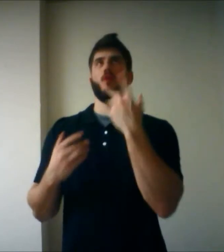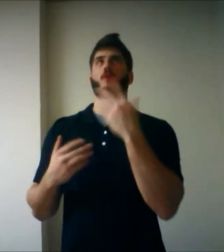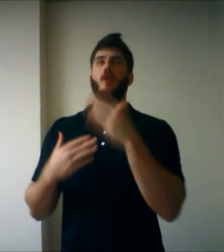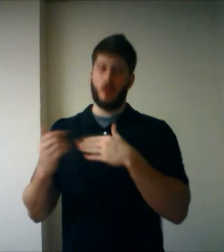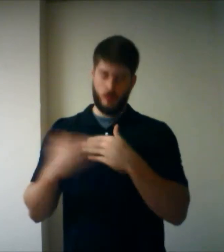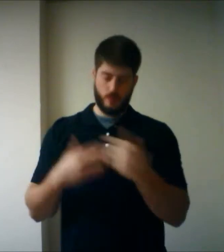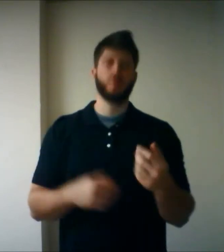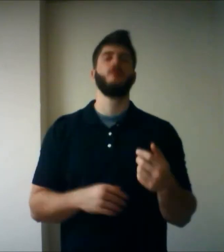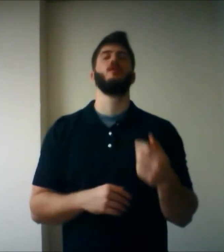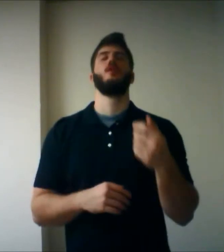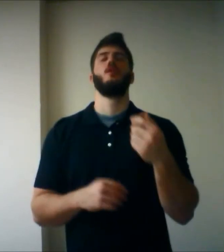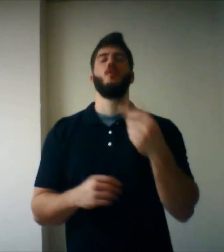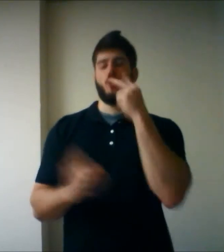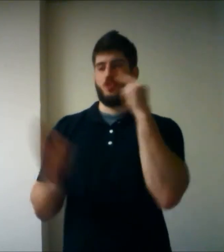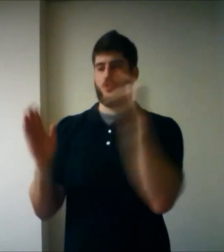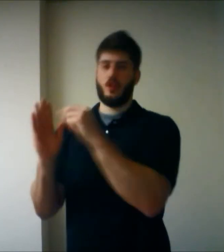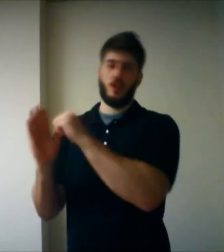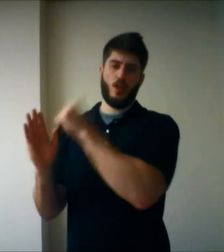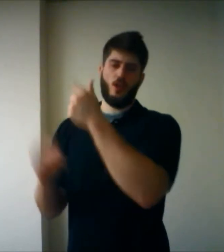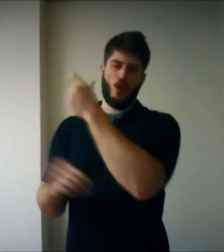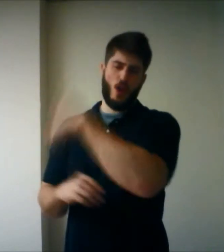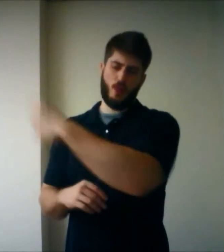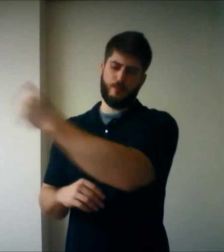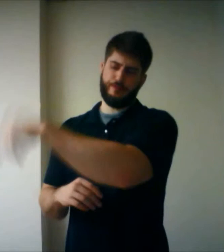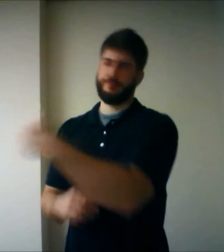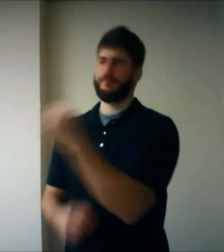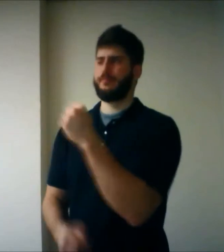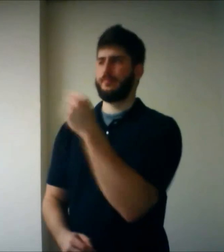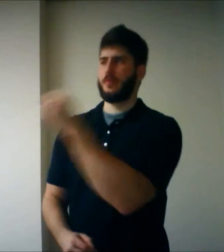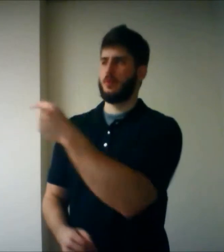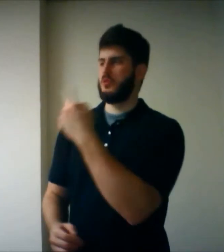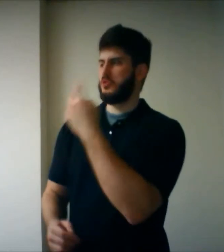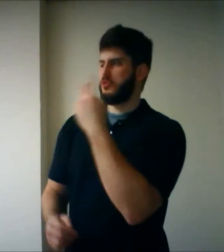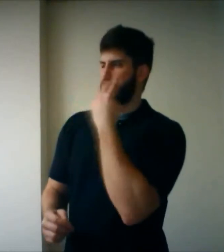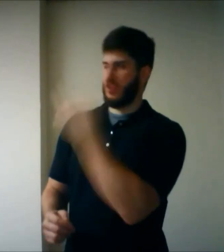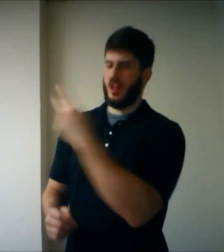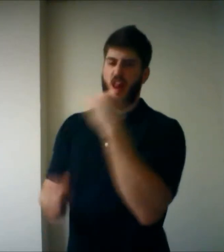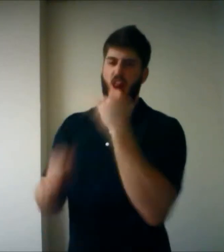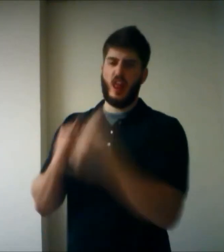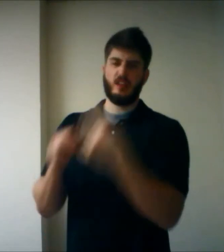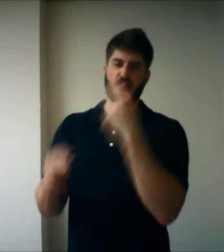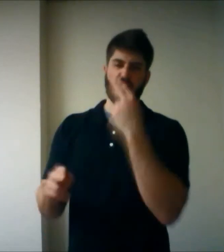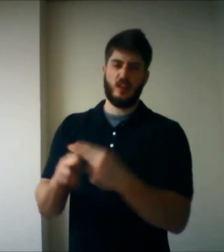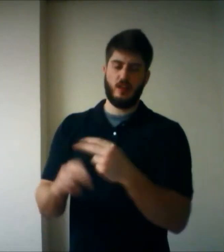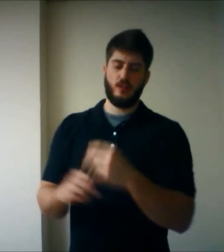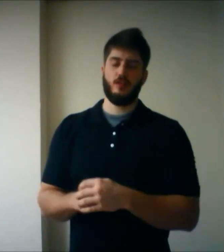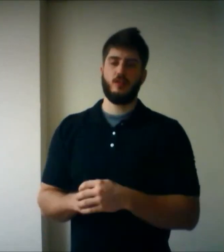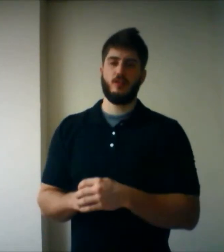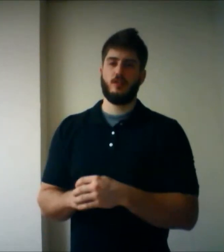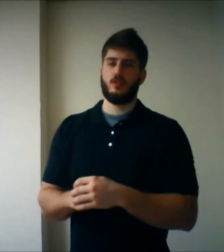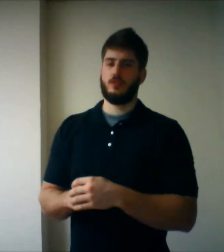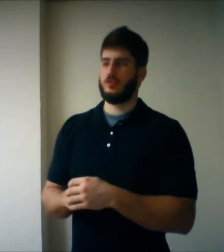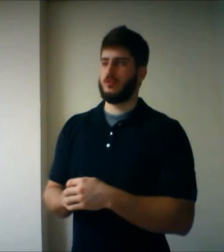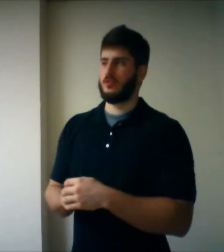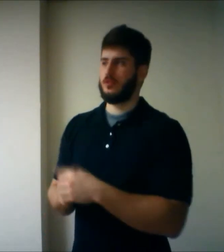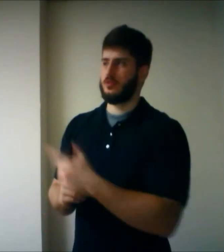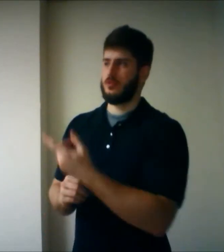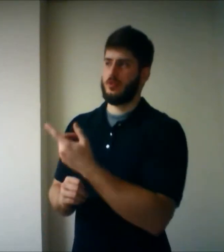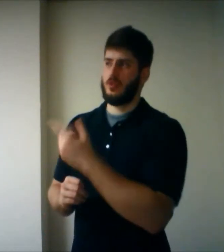at one of the other columns. Let's go for last name, but there isn't actually room to see an arrow, so let's just make it a little